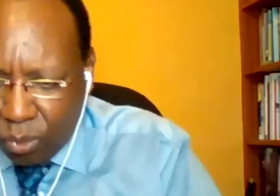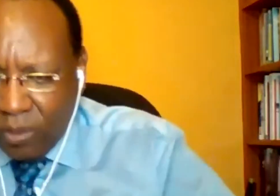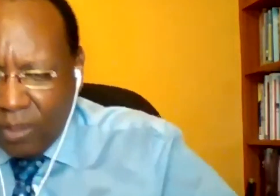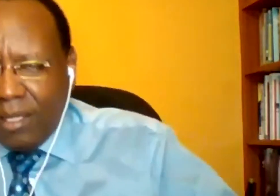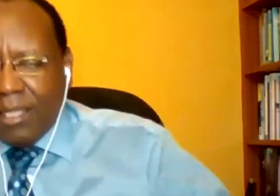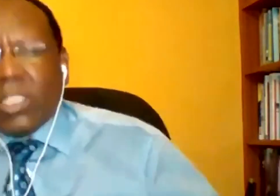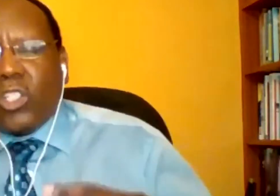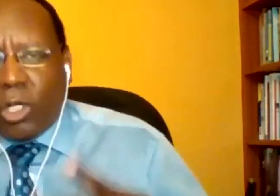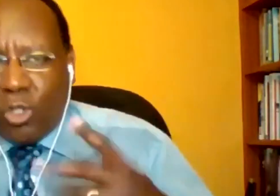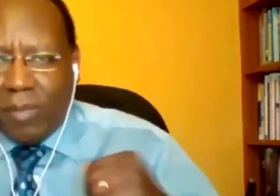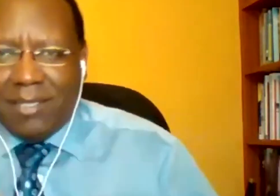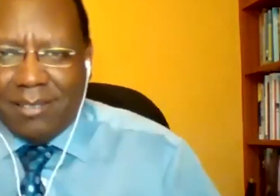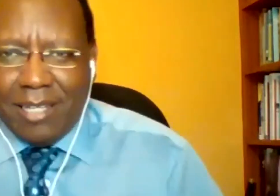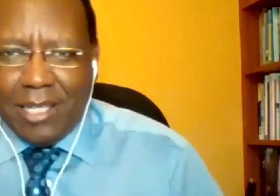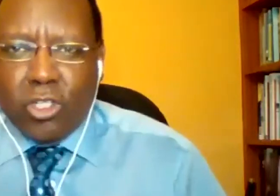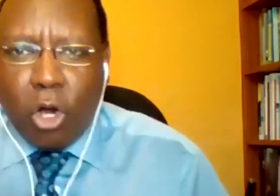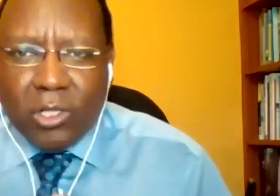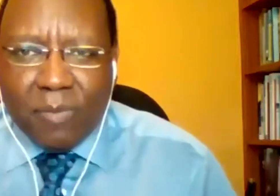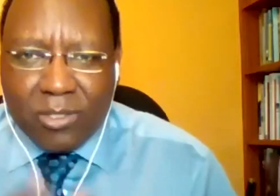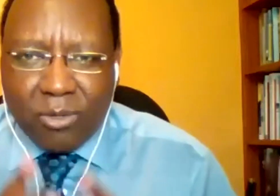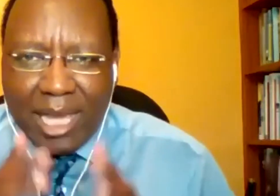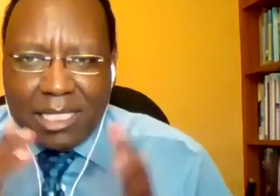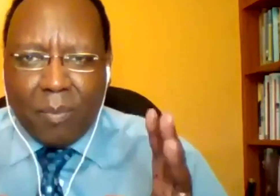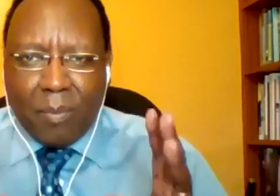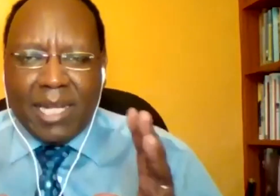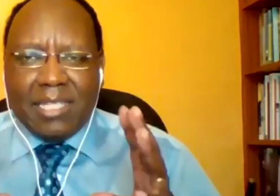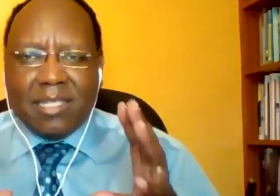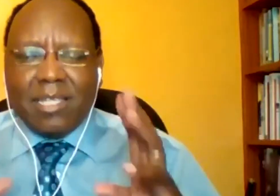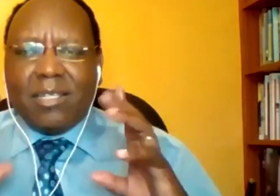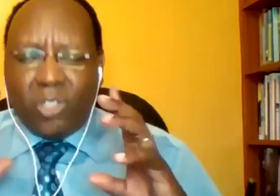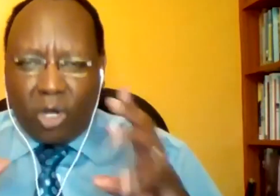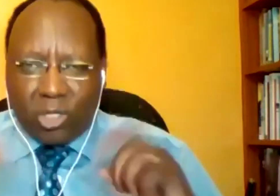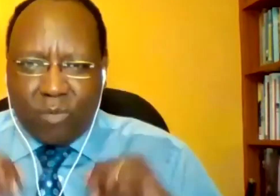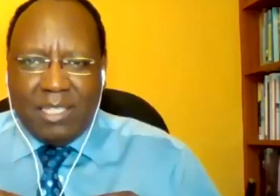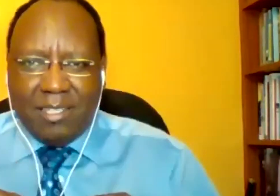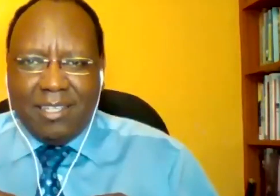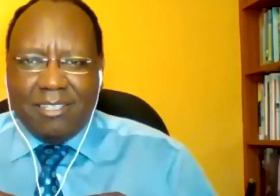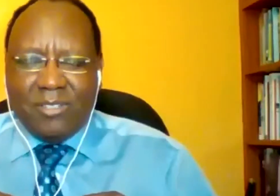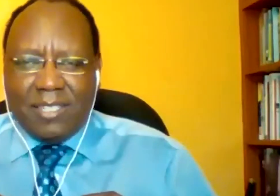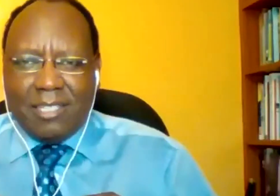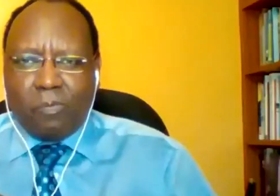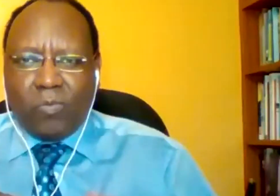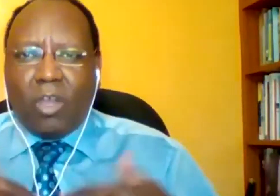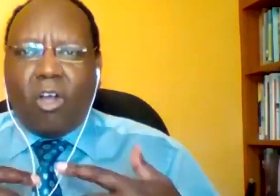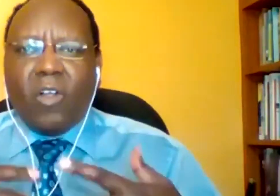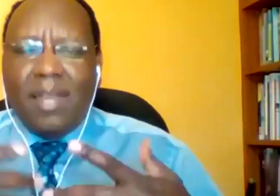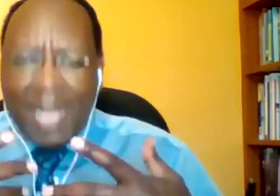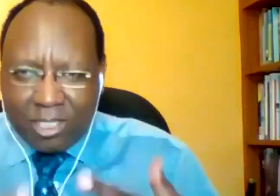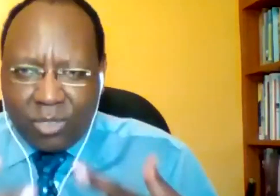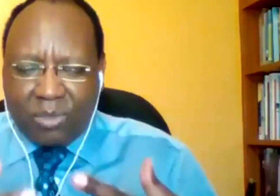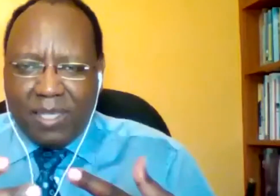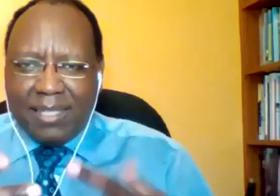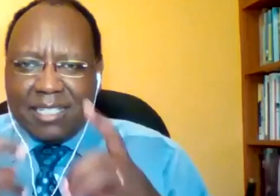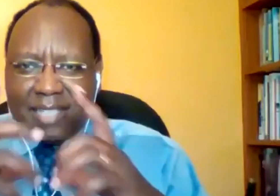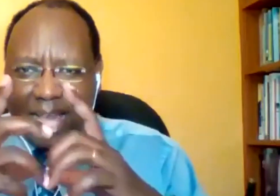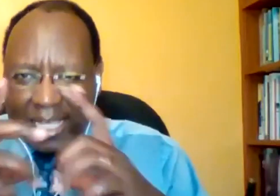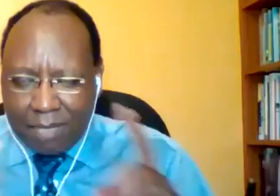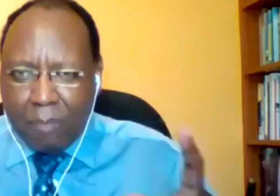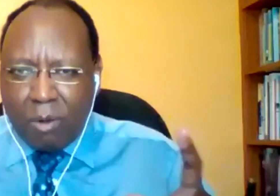terms of starting my Passion Biz Academy from scratch, from nothing,